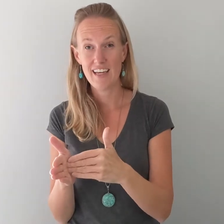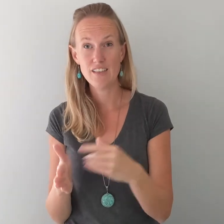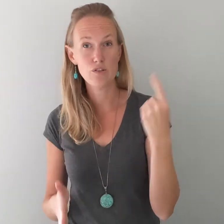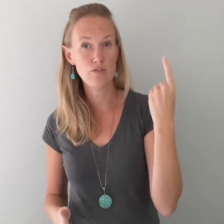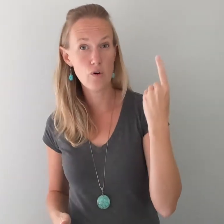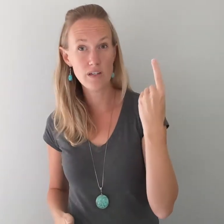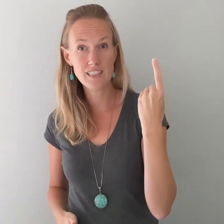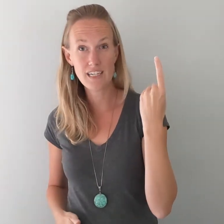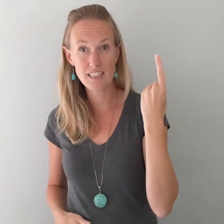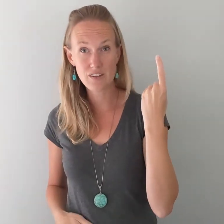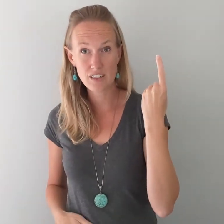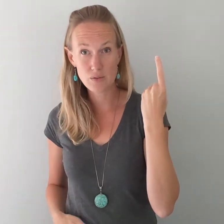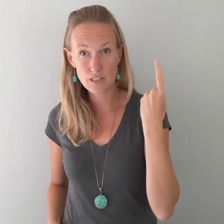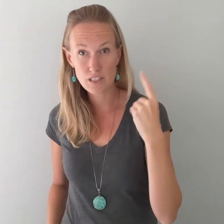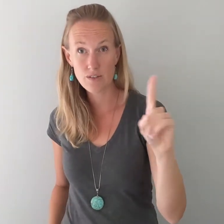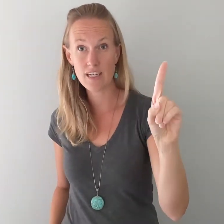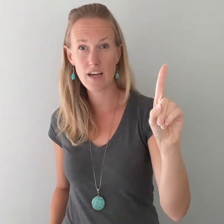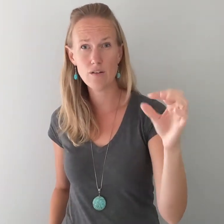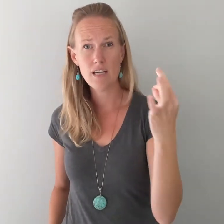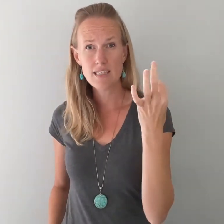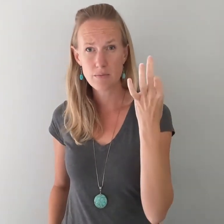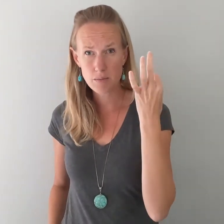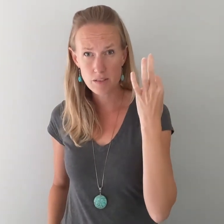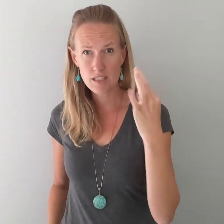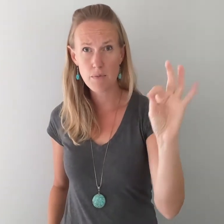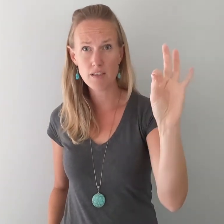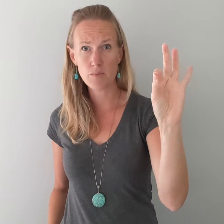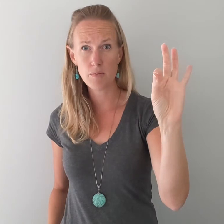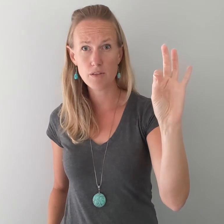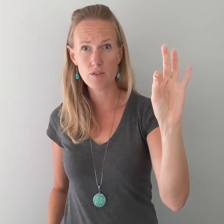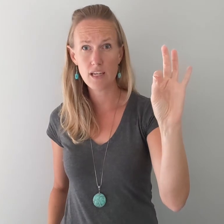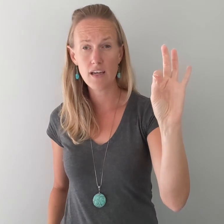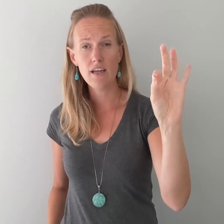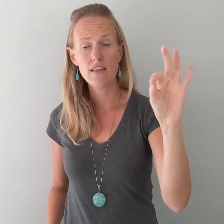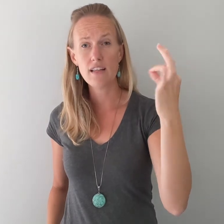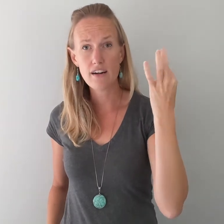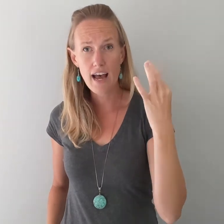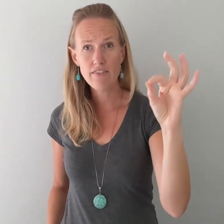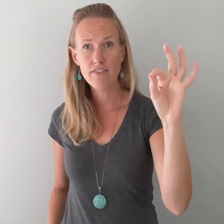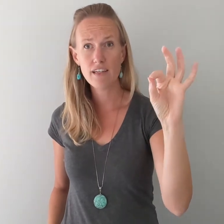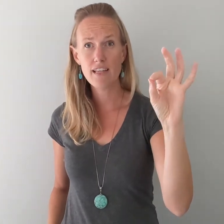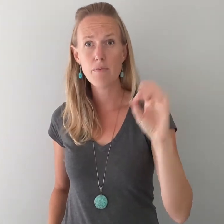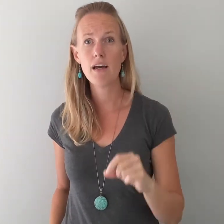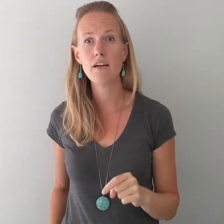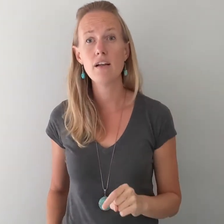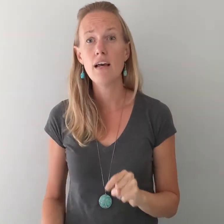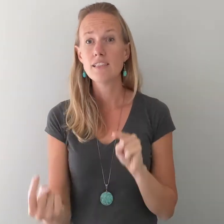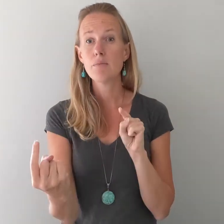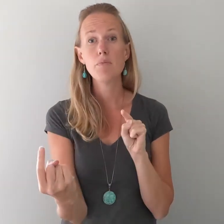so for is index finger towards you and then out. Sometimes you'll see also people doing the letter F in that pattern. Some people also